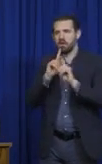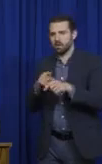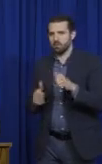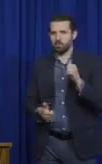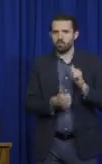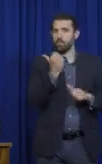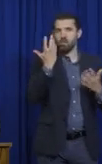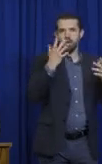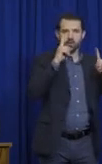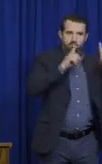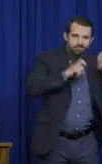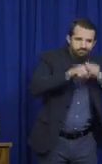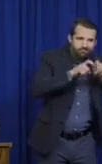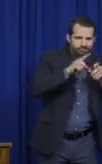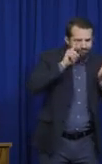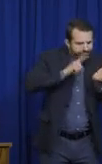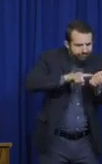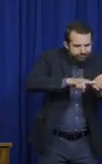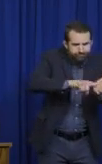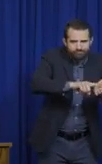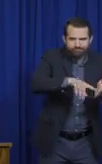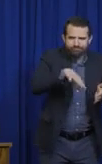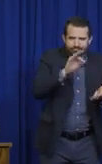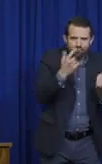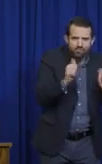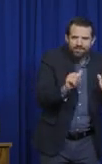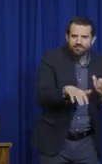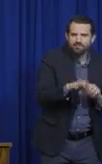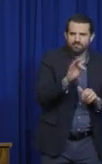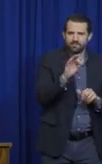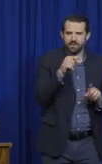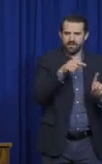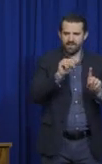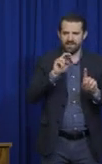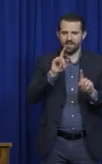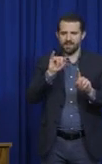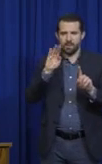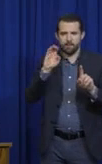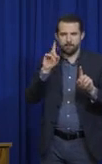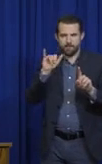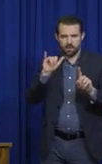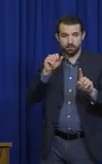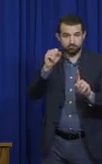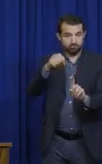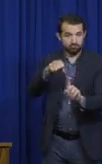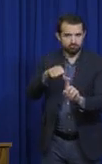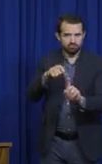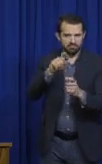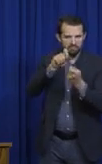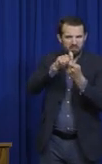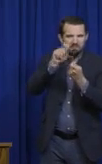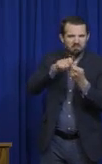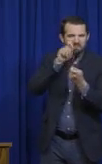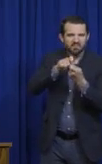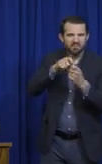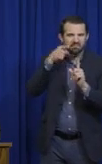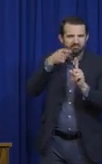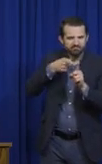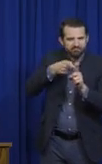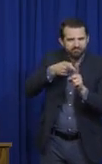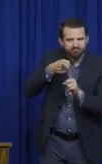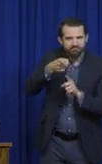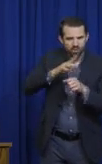don't know yet whether the antibodies that are being detected are specific to the coronavirus that's